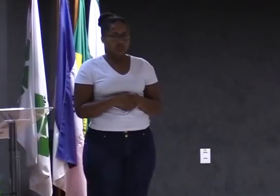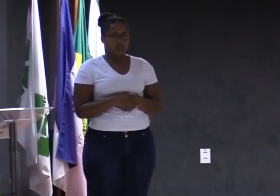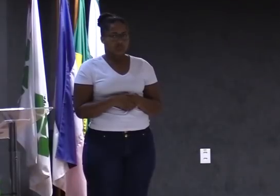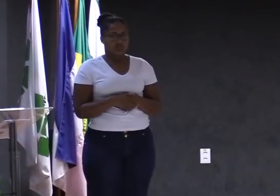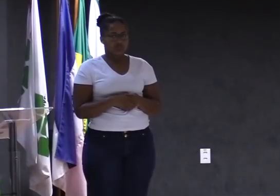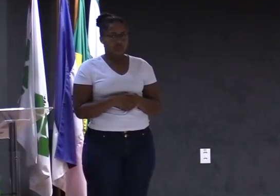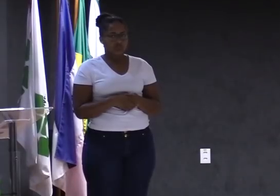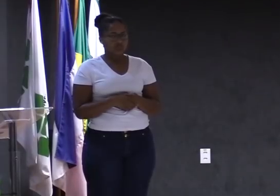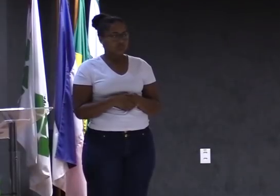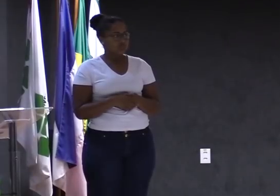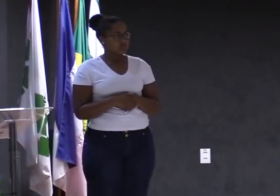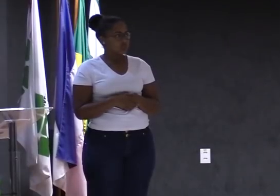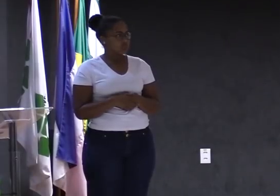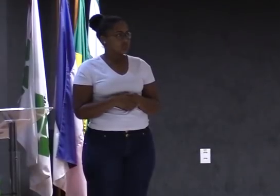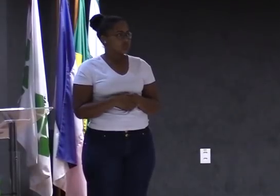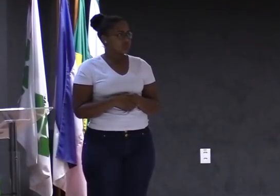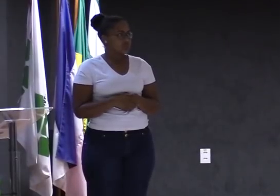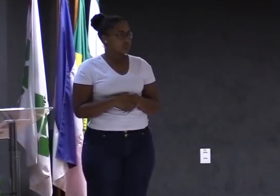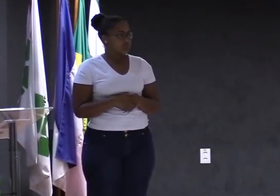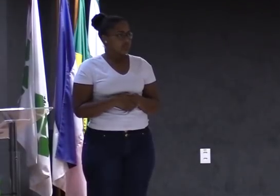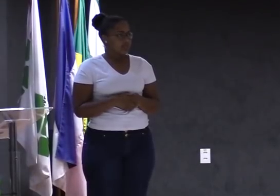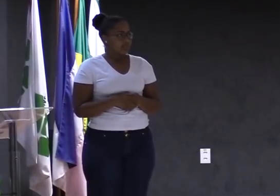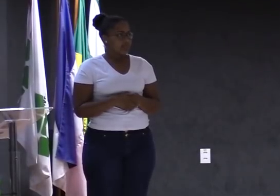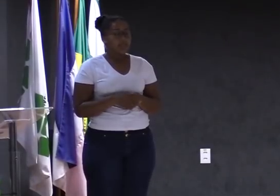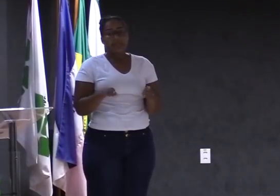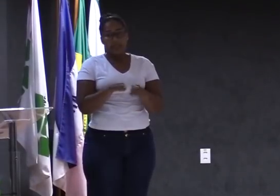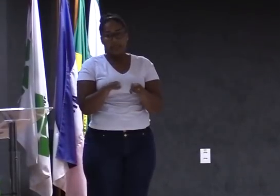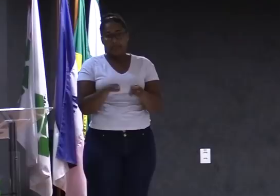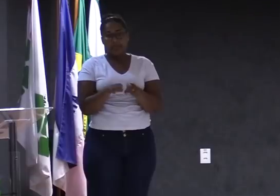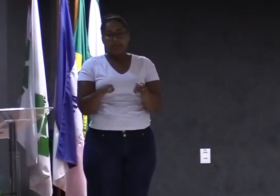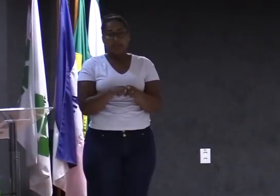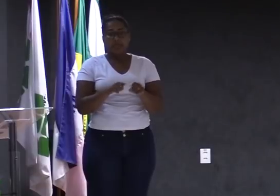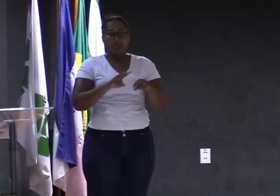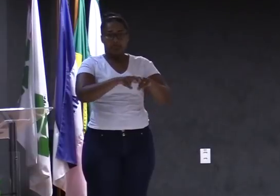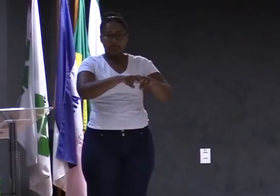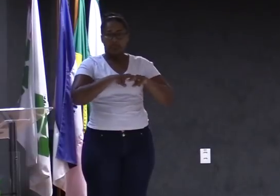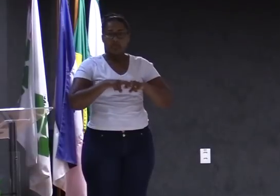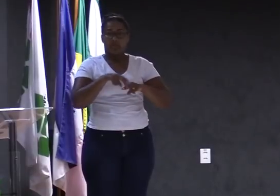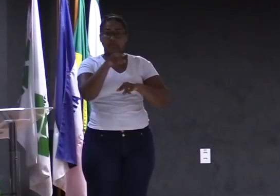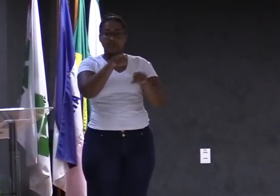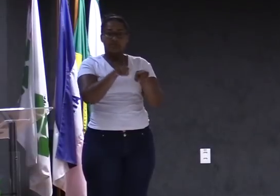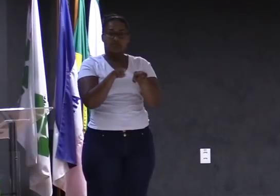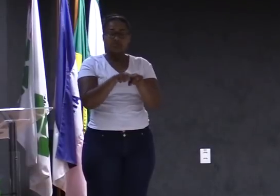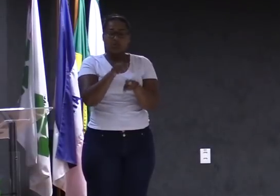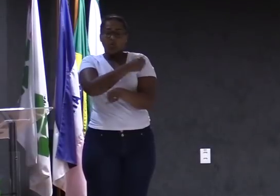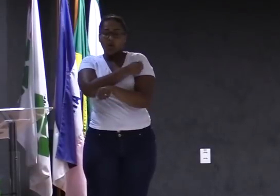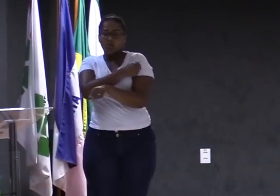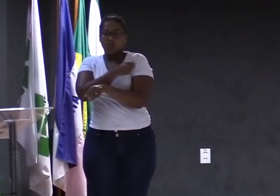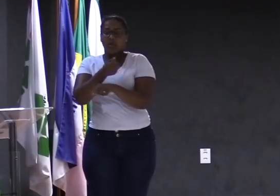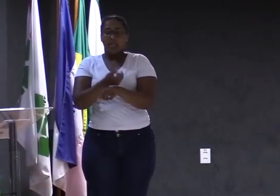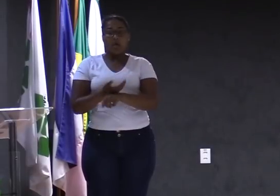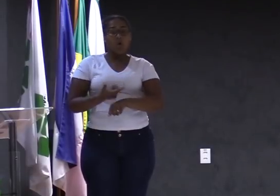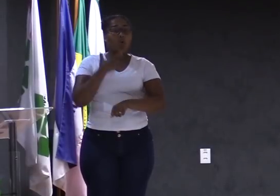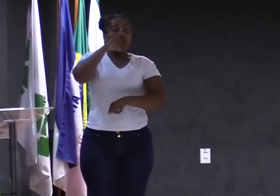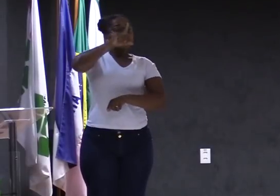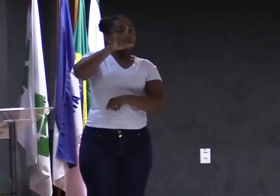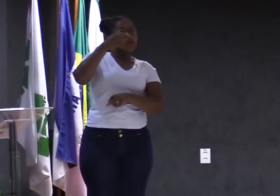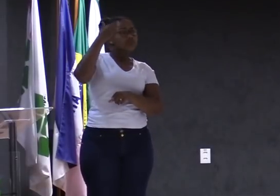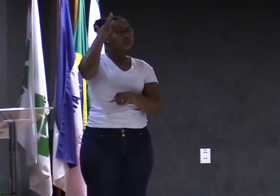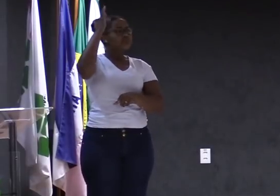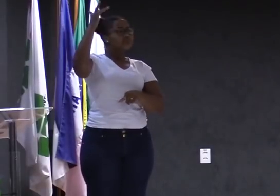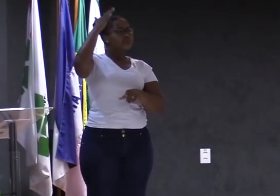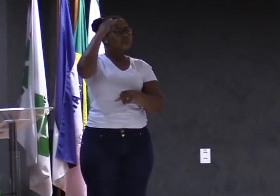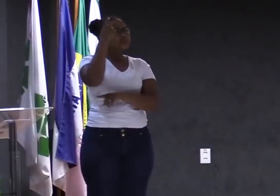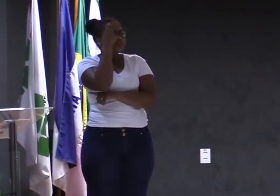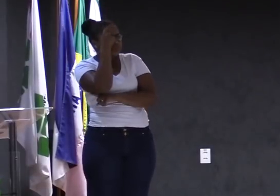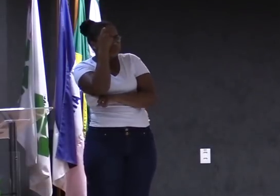course reflect their own practices as well. Dessa maneira os estudantes conseguem refletir sobre o processo de aprendizagem e o professor